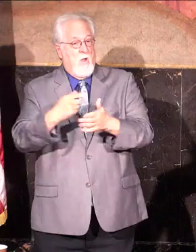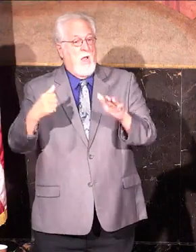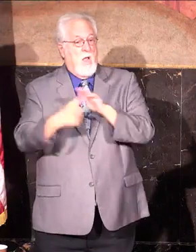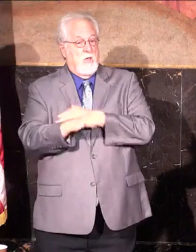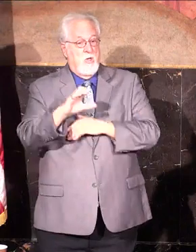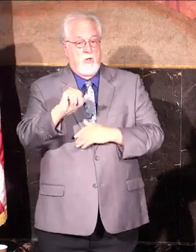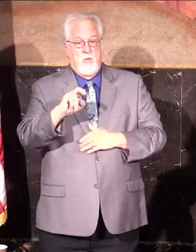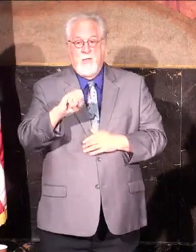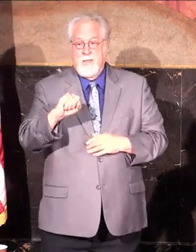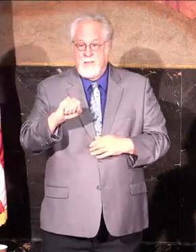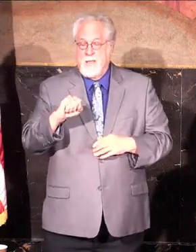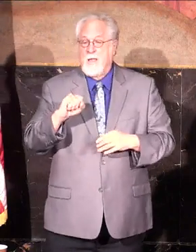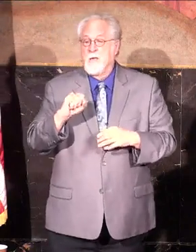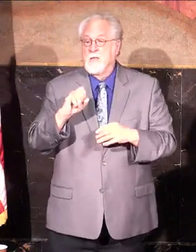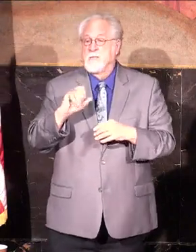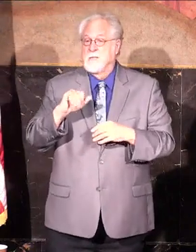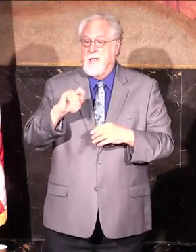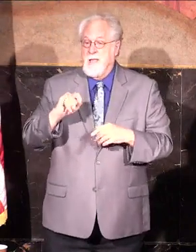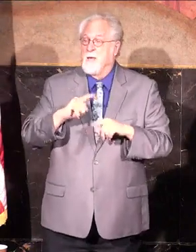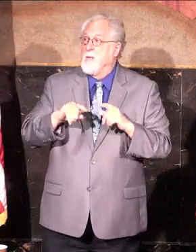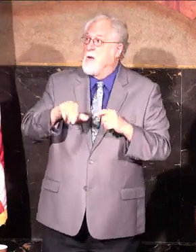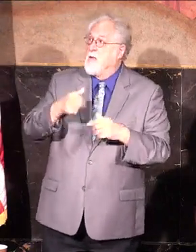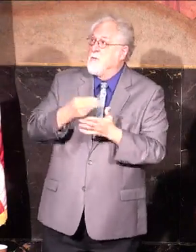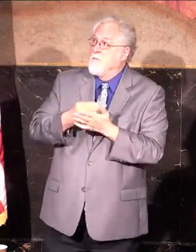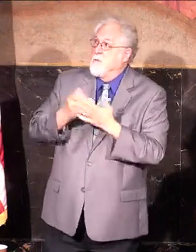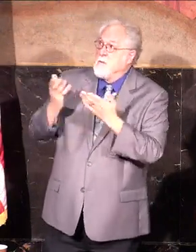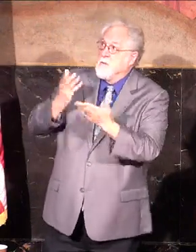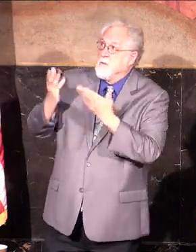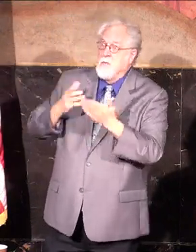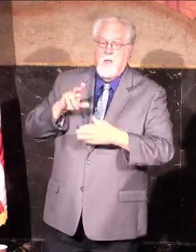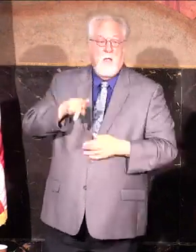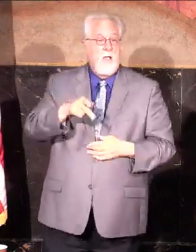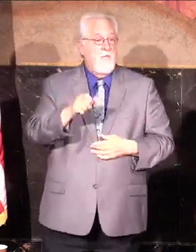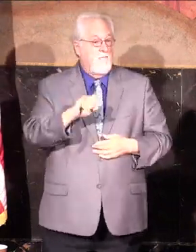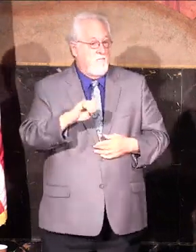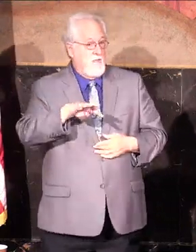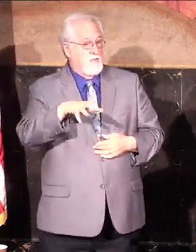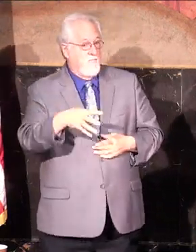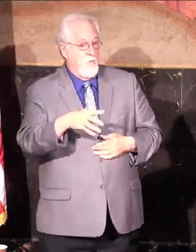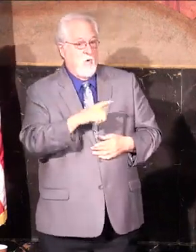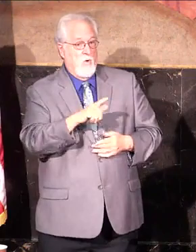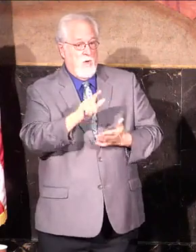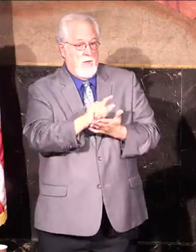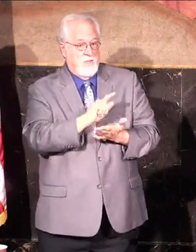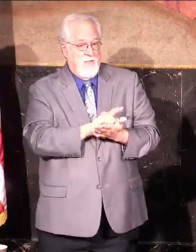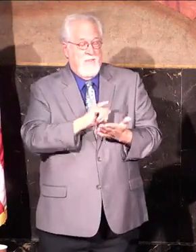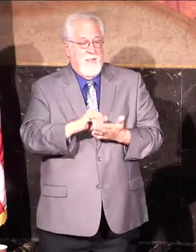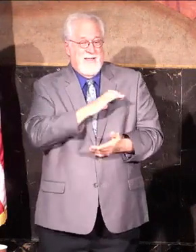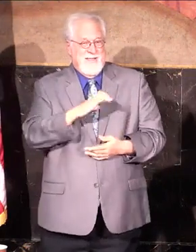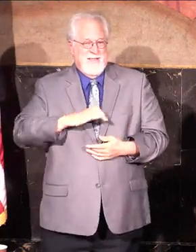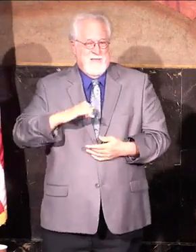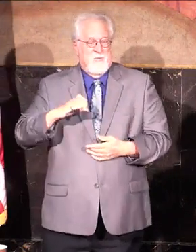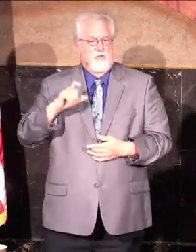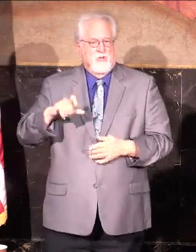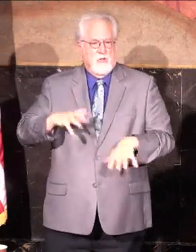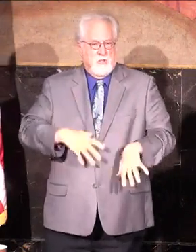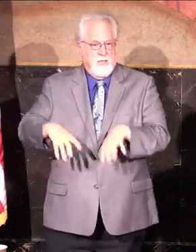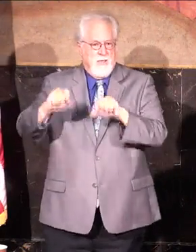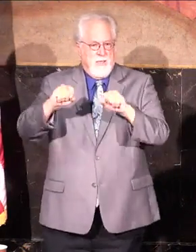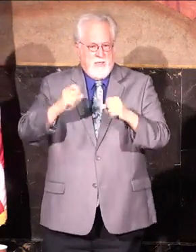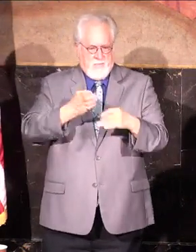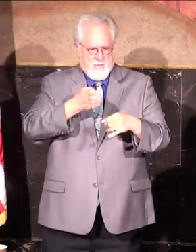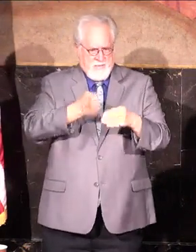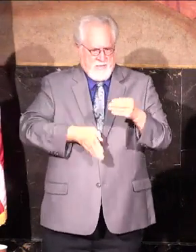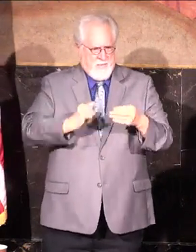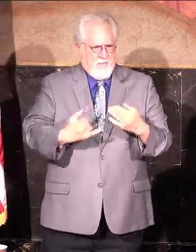other funding opportunities that may come down, including Phase 4 of the legislation that Congress should take up at the end of